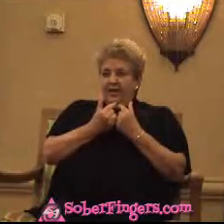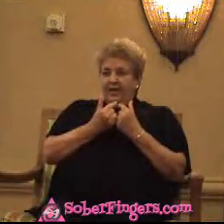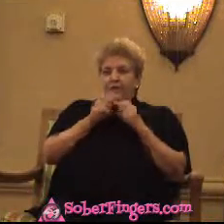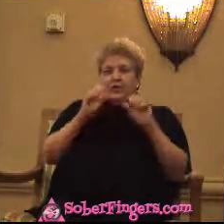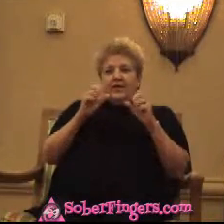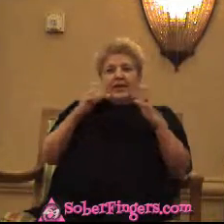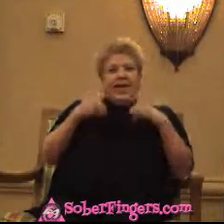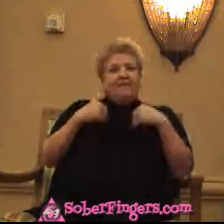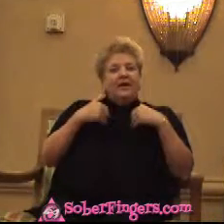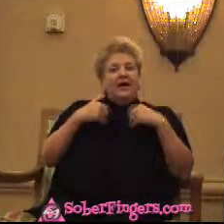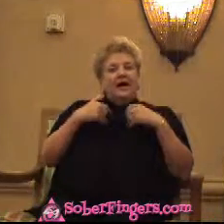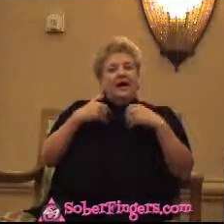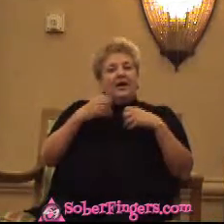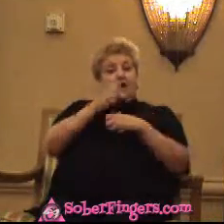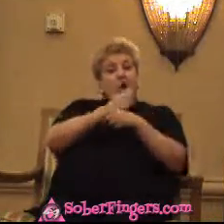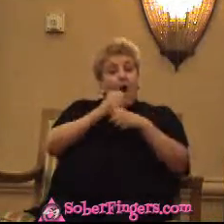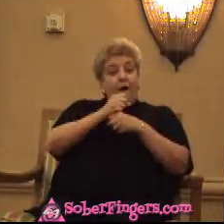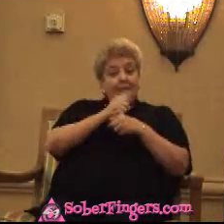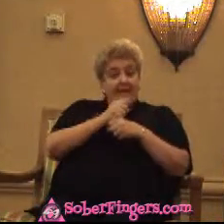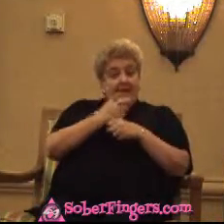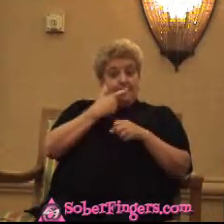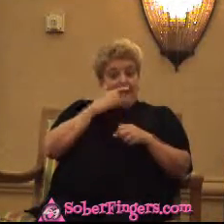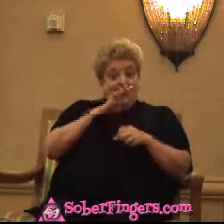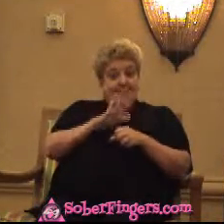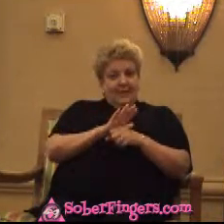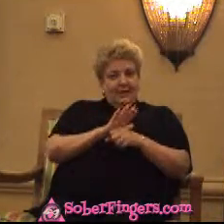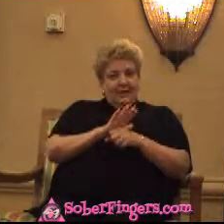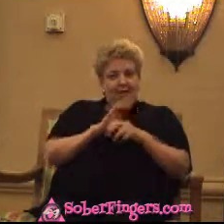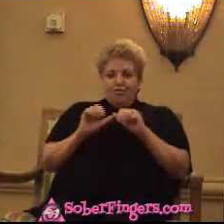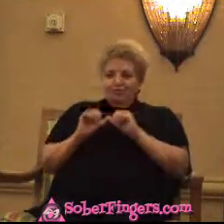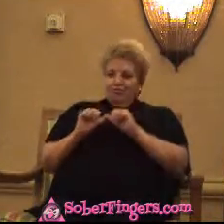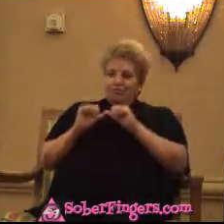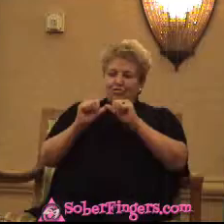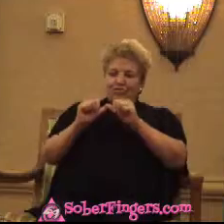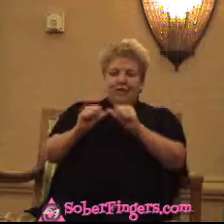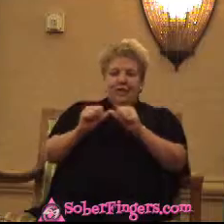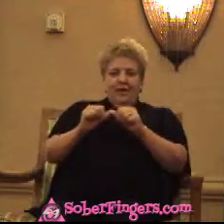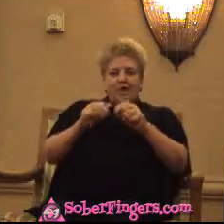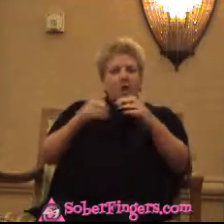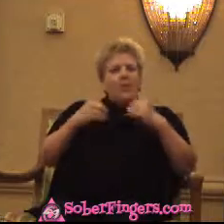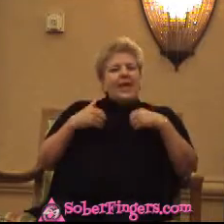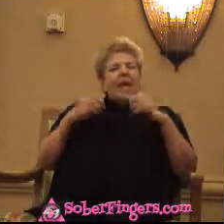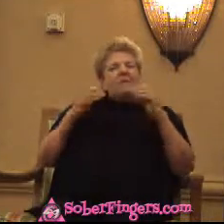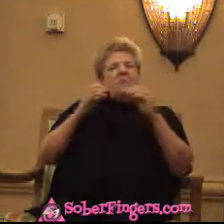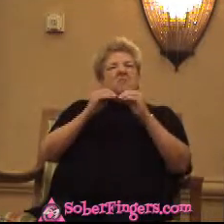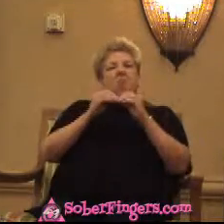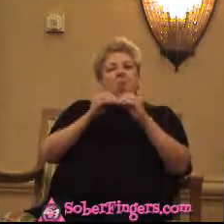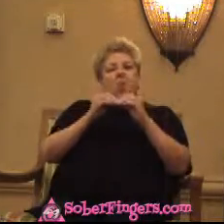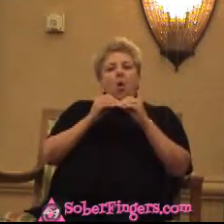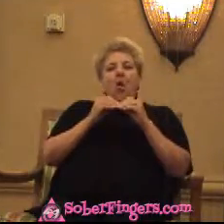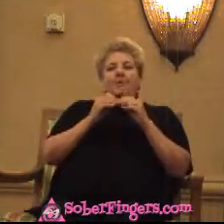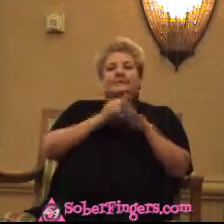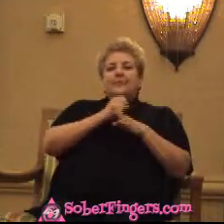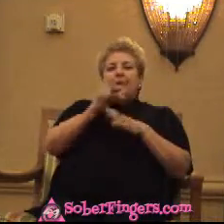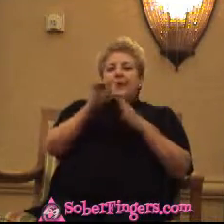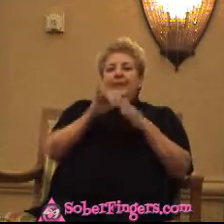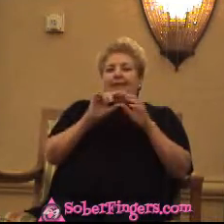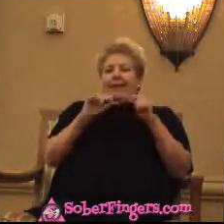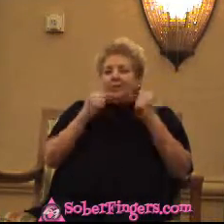lifetime commitment. And we probably got more sobriety in that coffee group and on that coffee crew than most groups. You know,